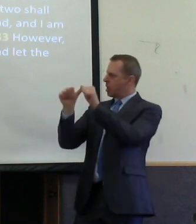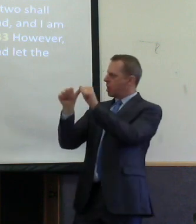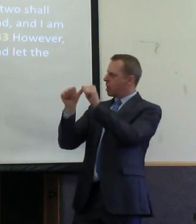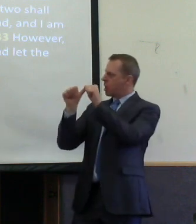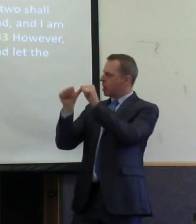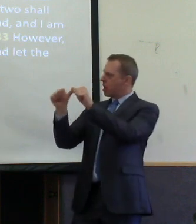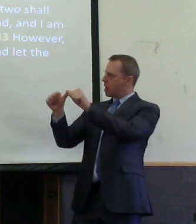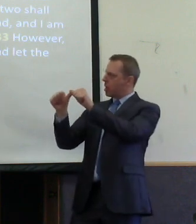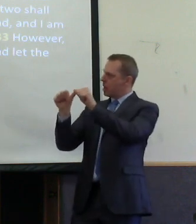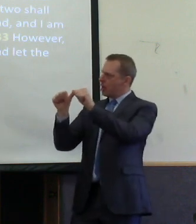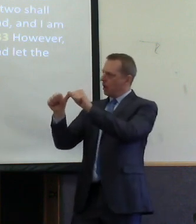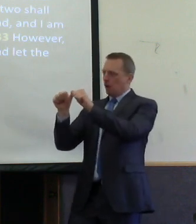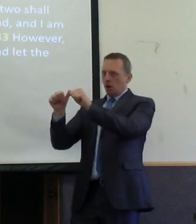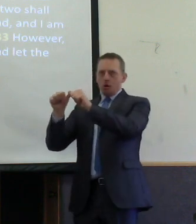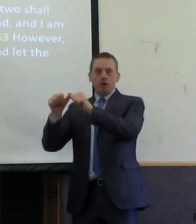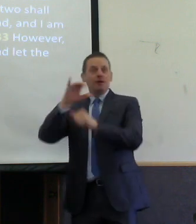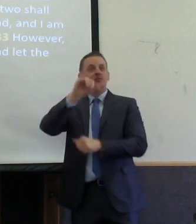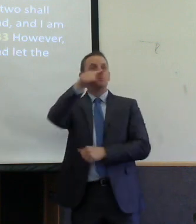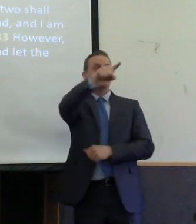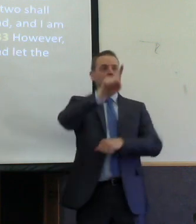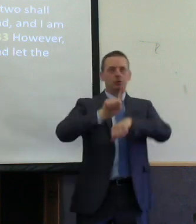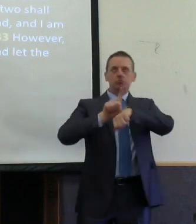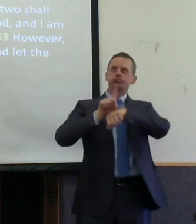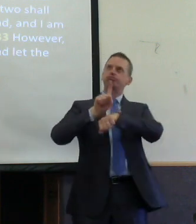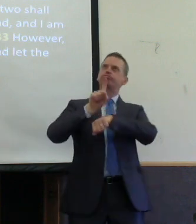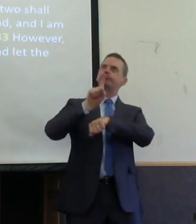What? You can move on and on and on.